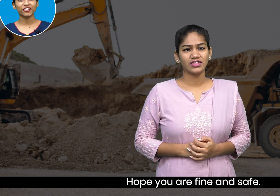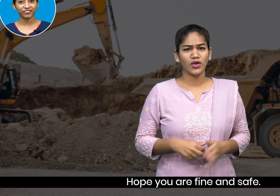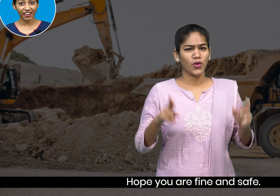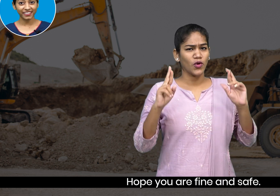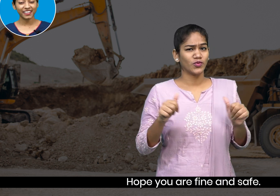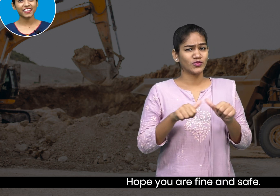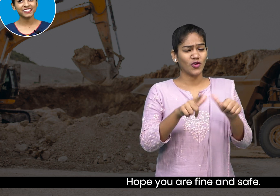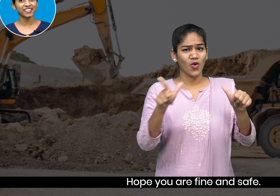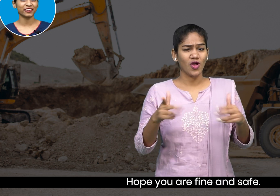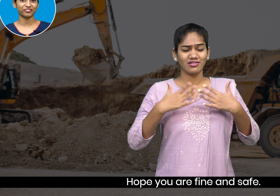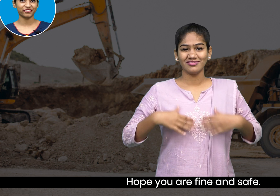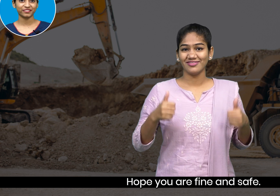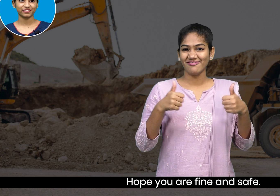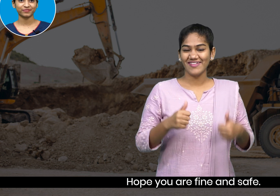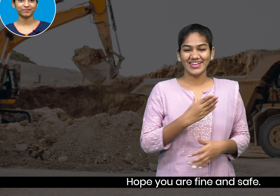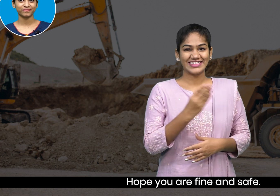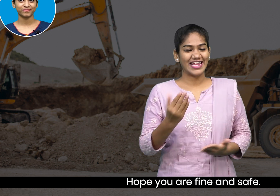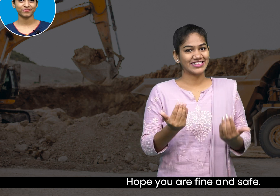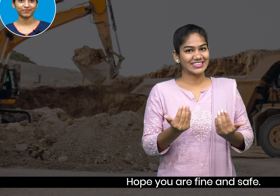Hope you are fine and safe.